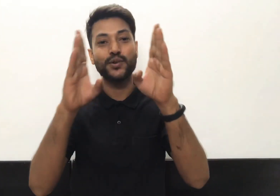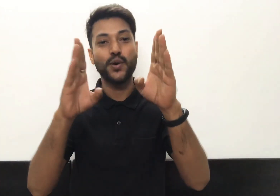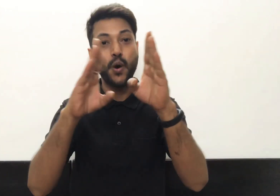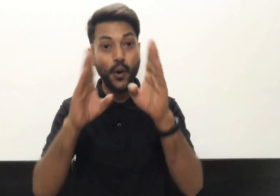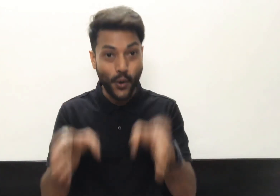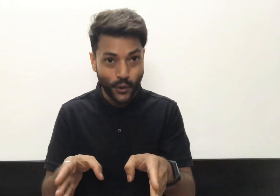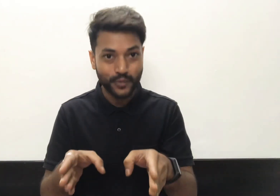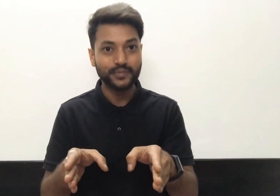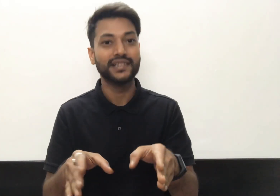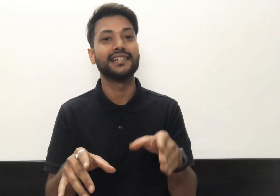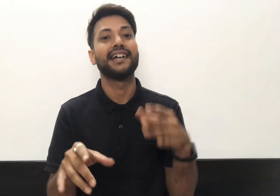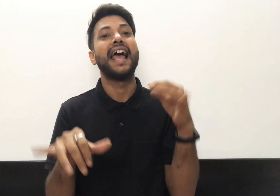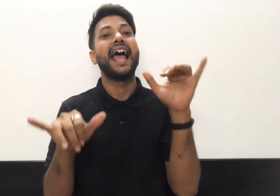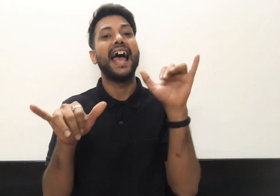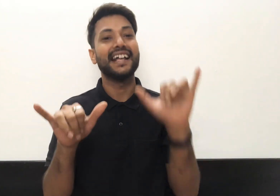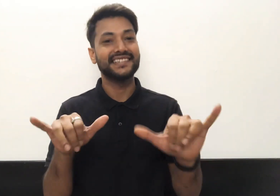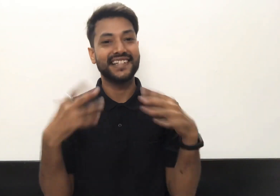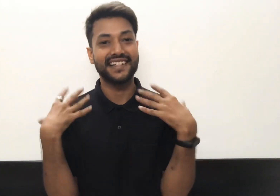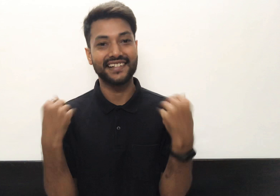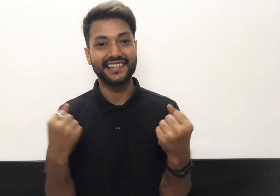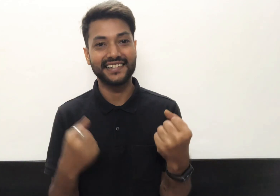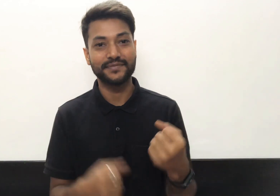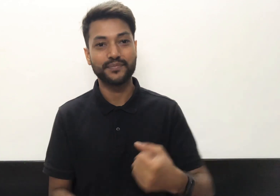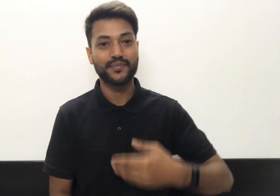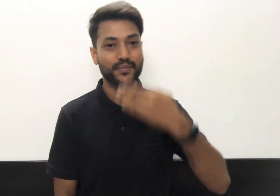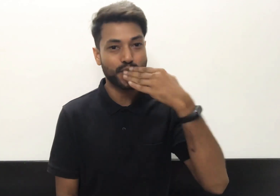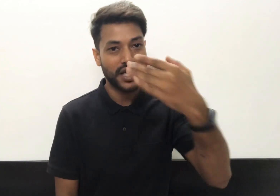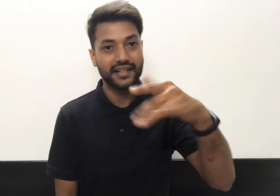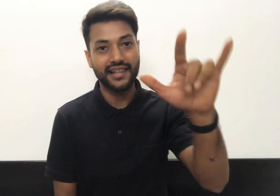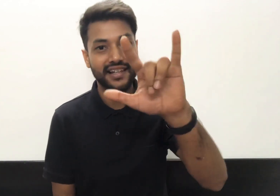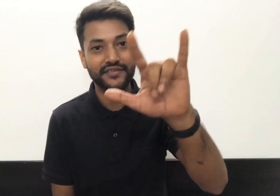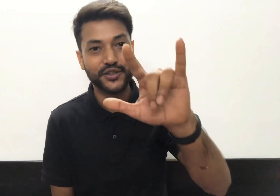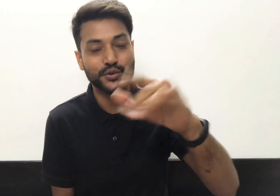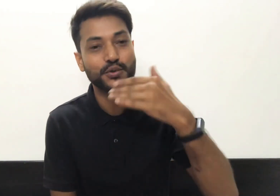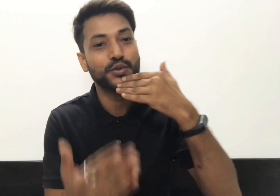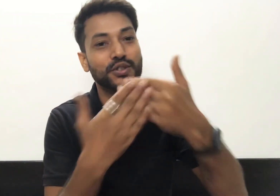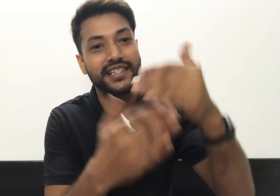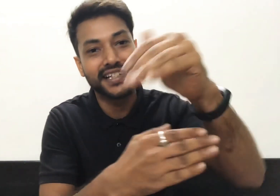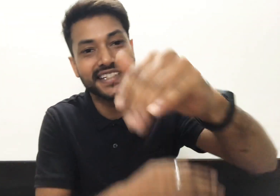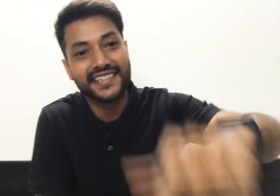home and stay healthy. Love you, good night.